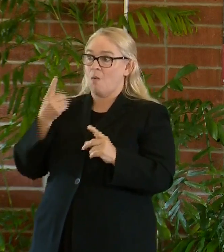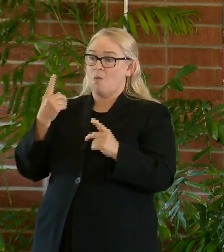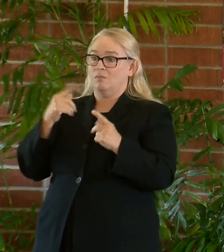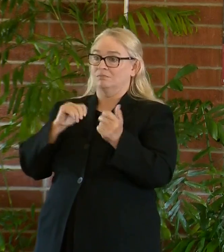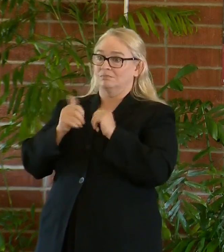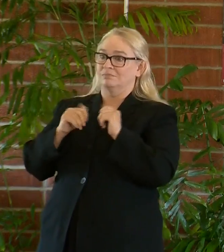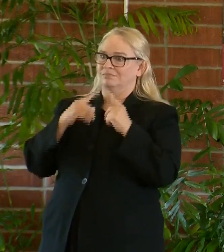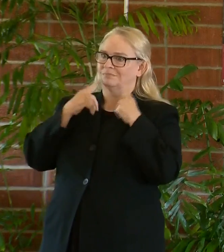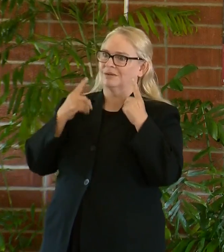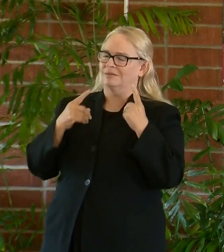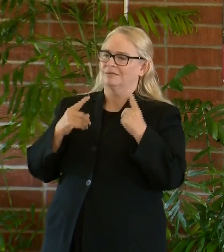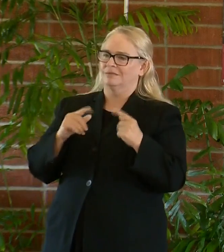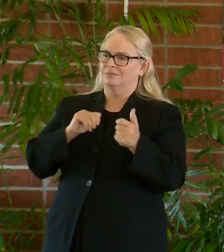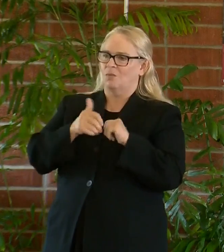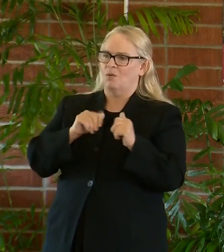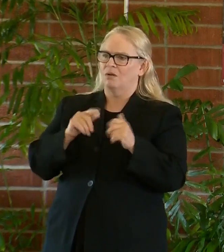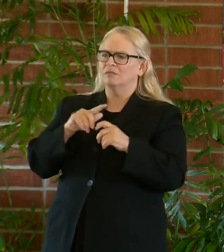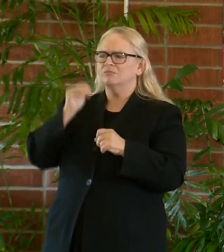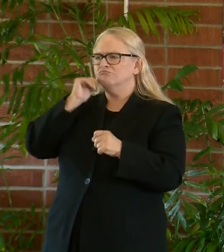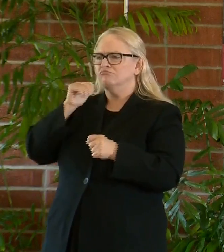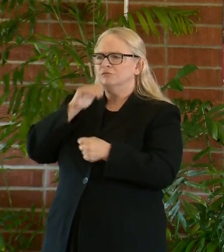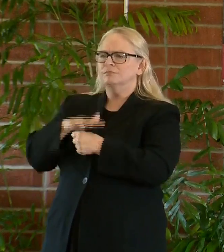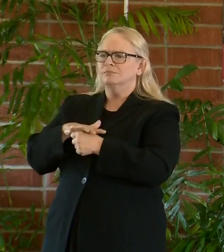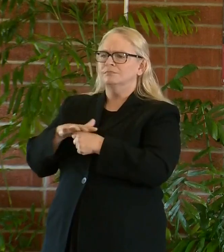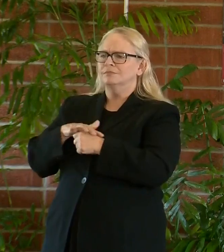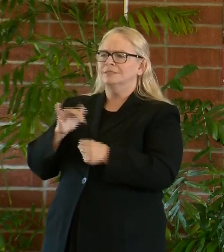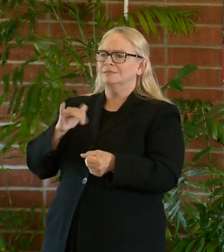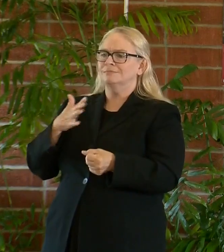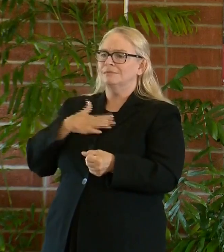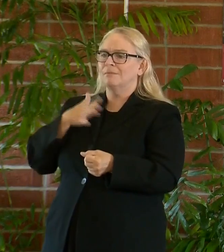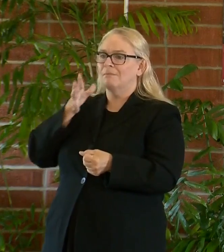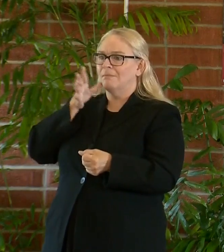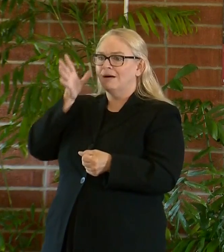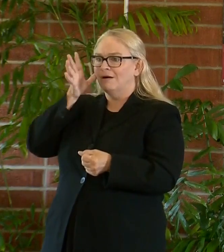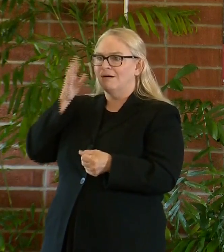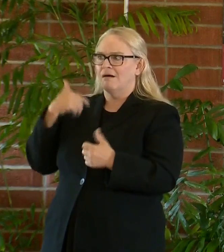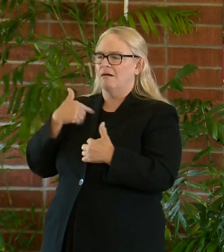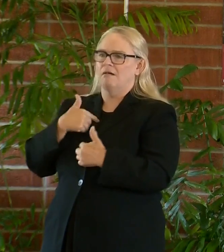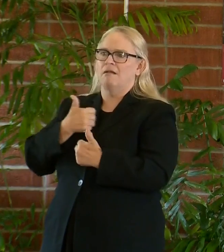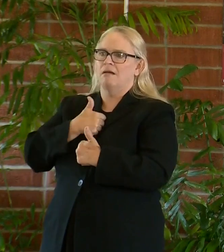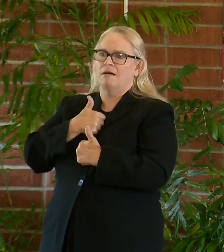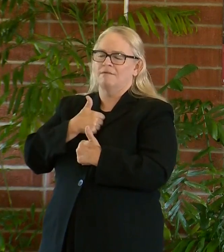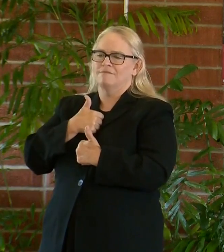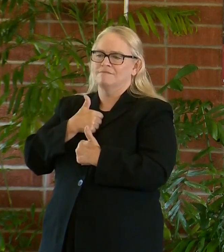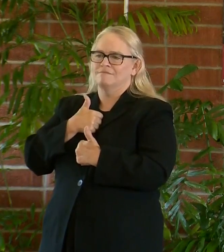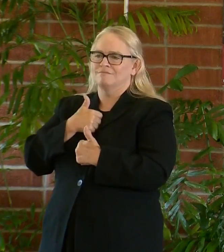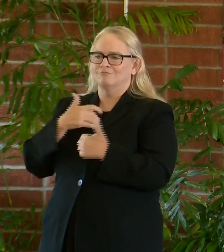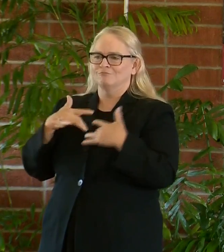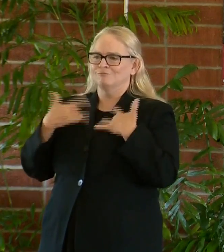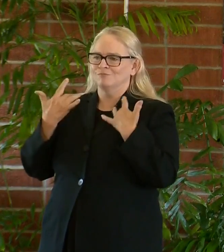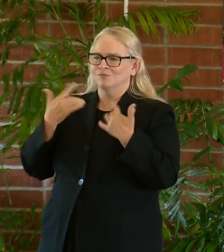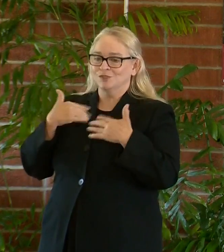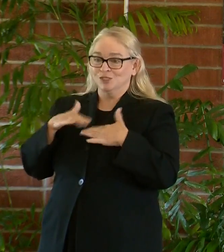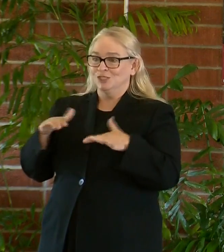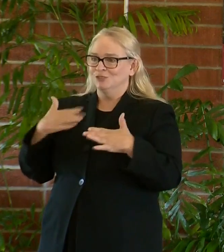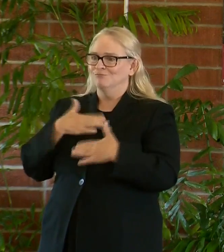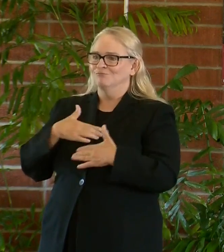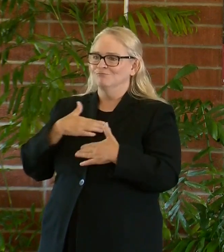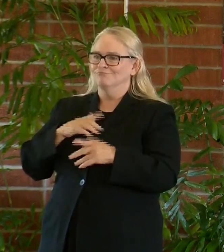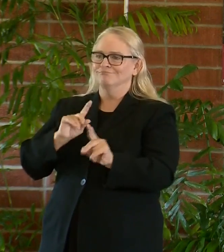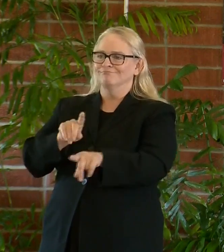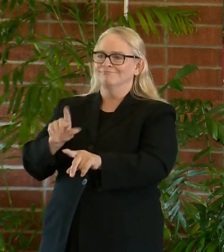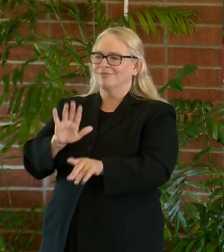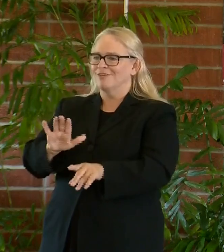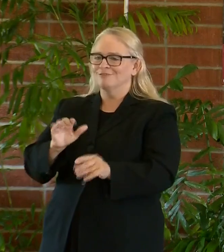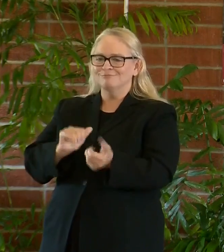to sports that so many of us as parents love and are thrilled by, and that's ones that our children participate in our K through